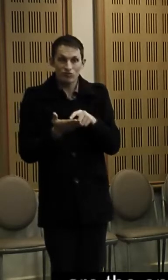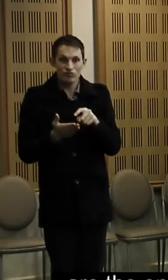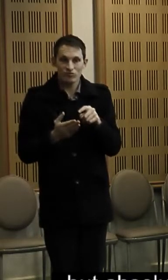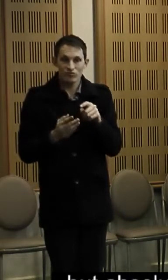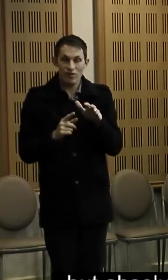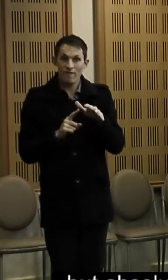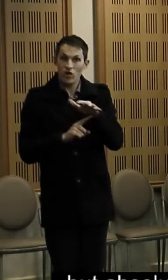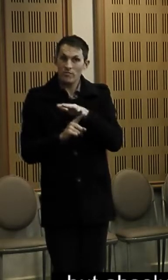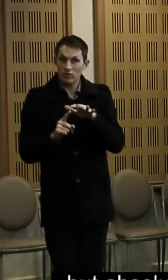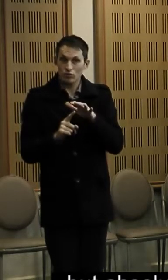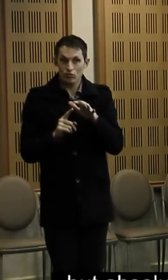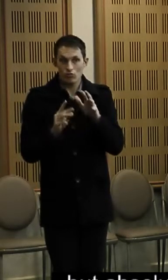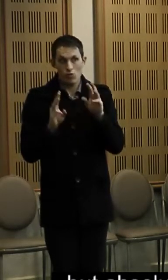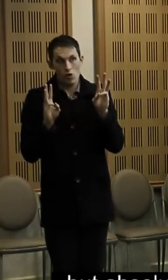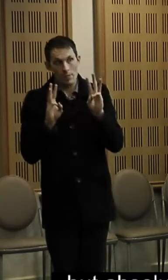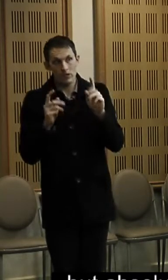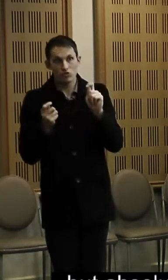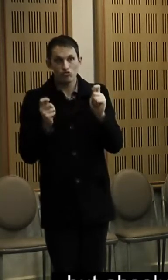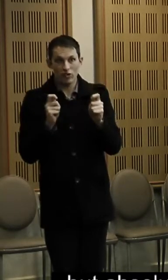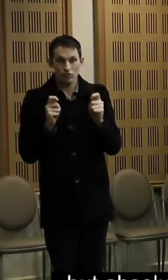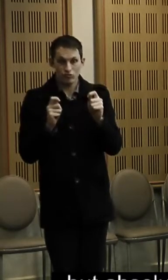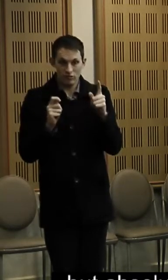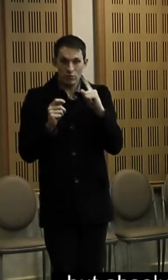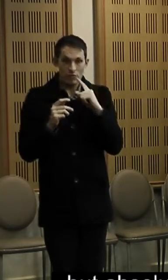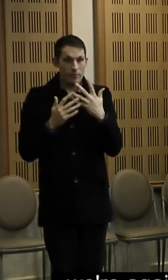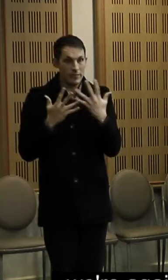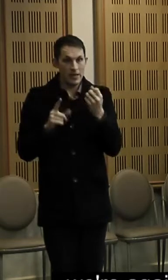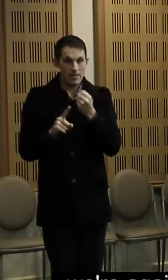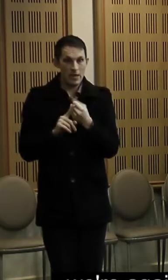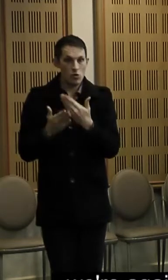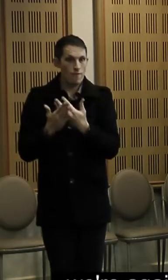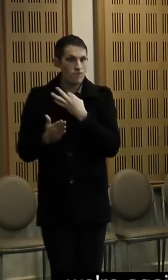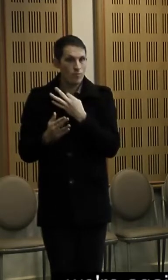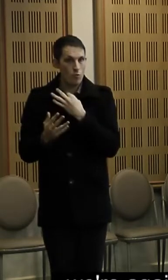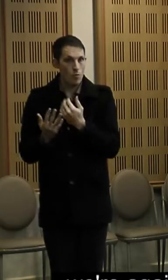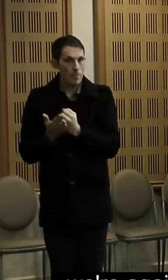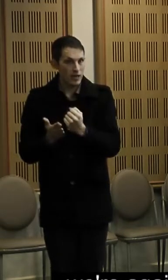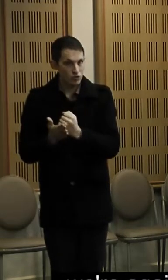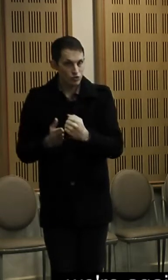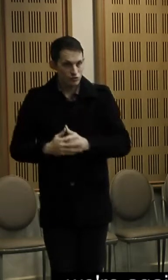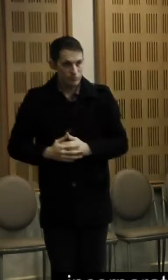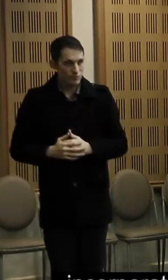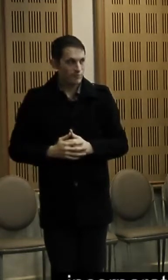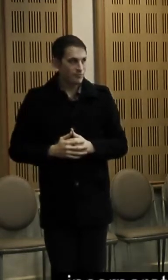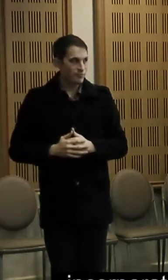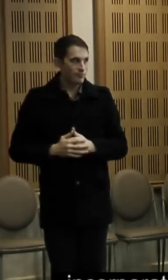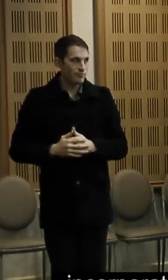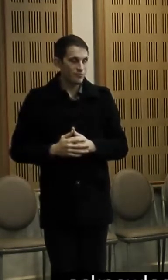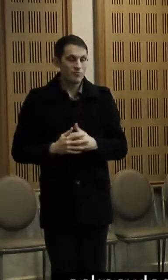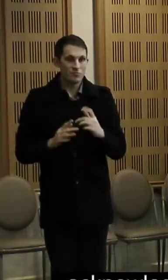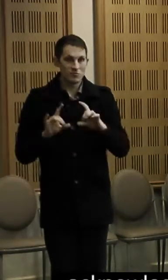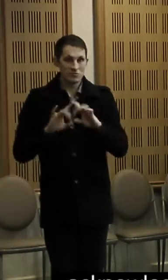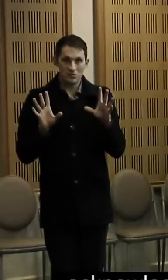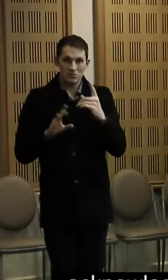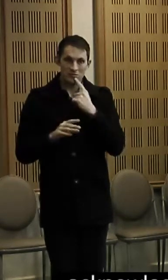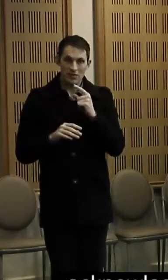environmental change, so climate change, is going to have the greatest impact on the most vulnerable populations. So we say that without any hesitation,